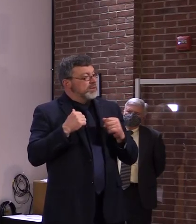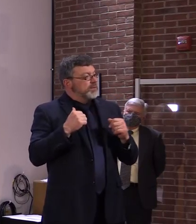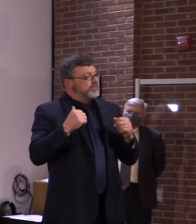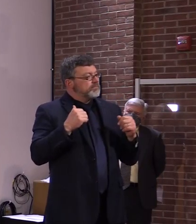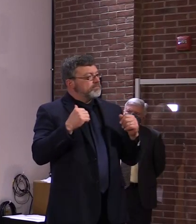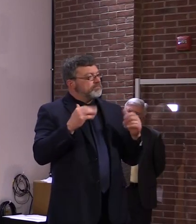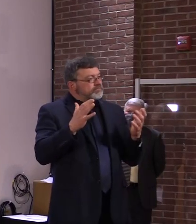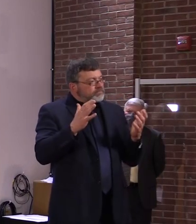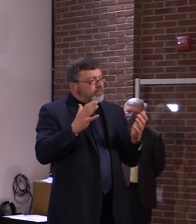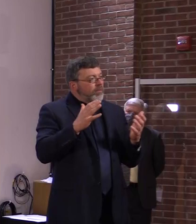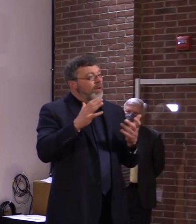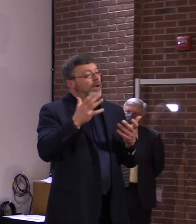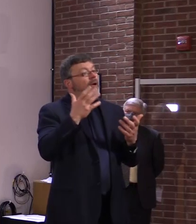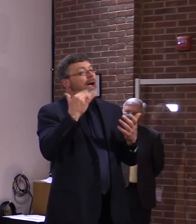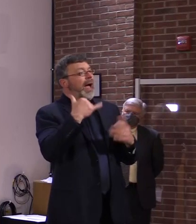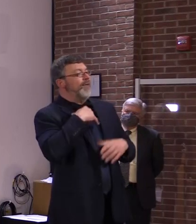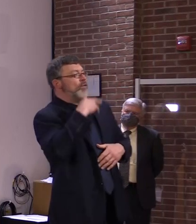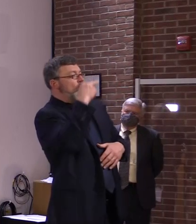someone to present